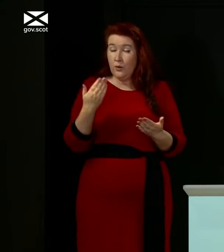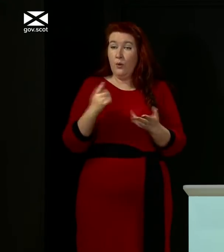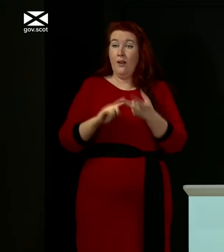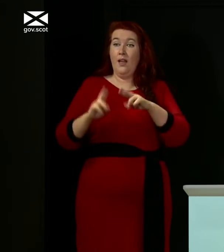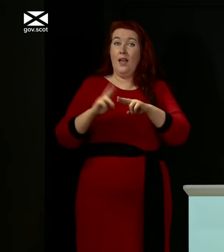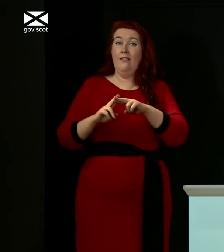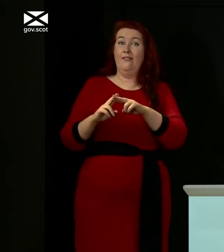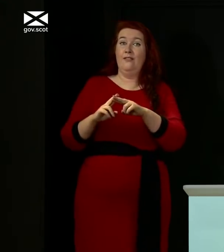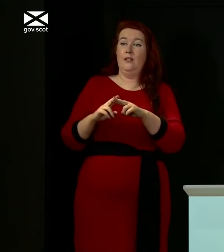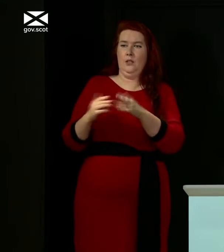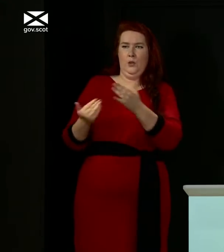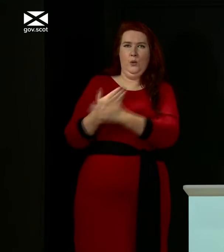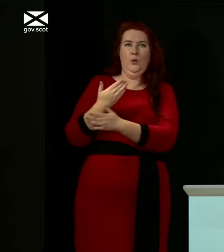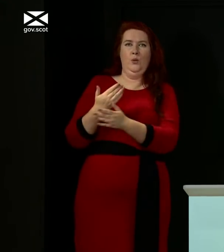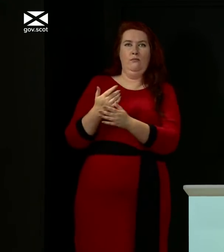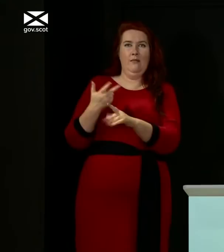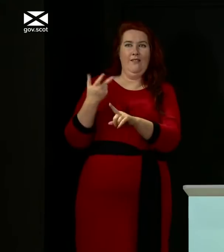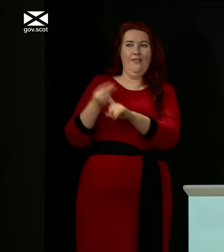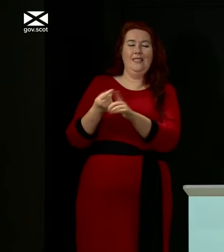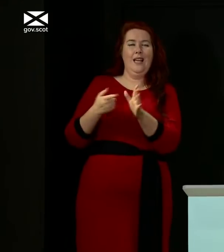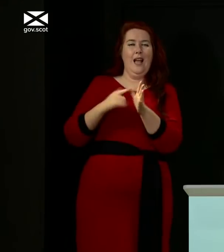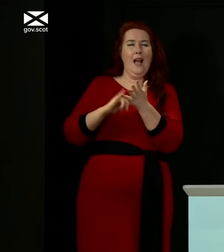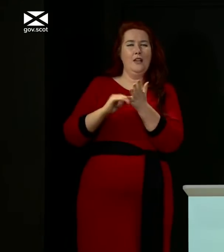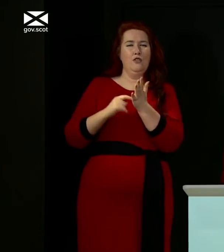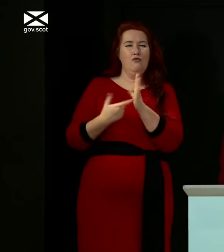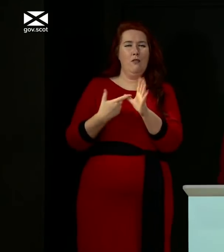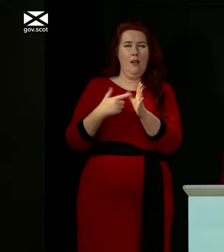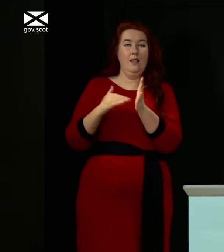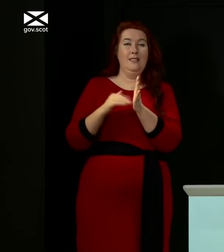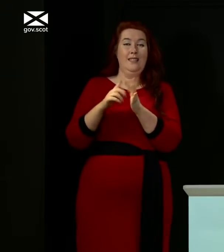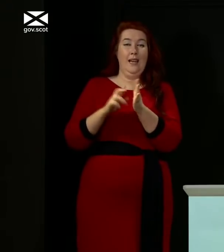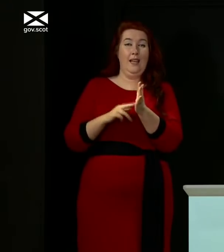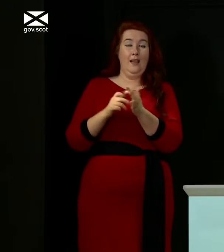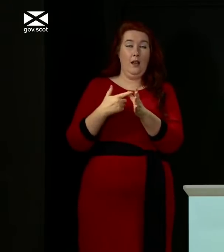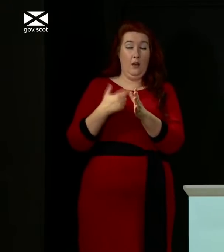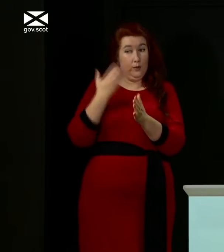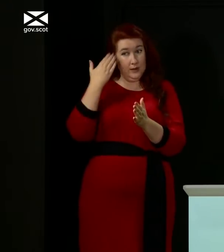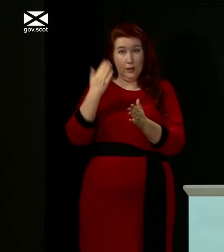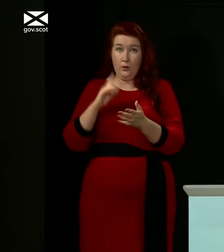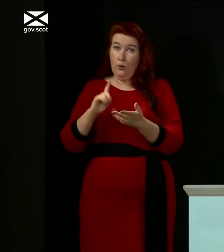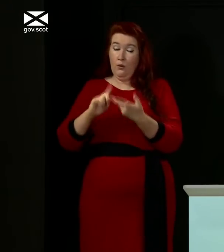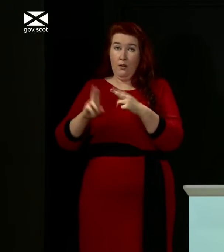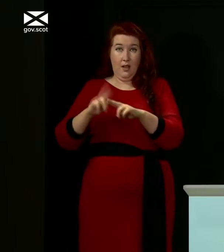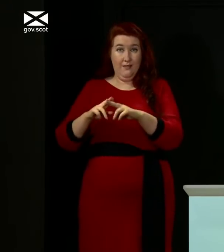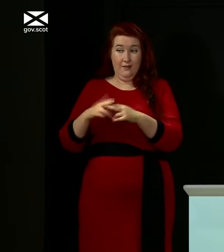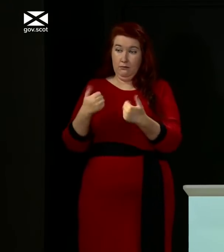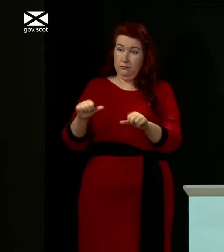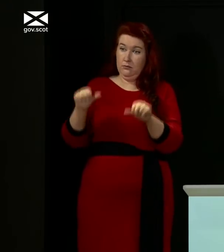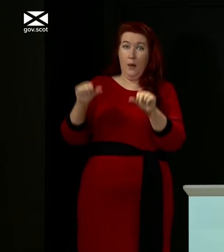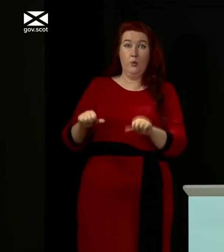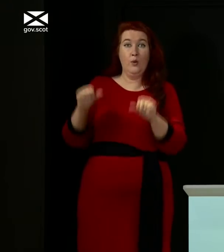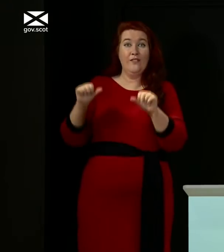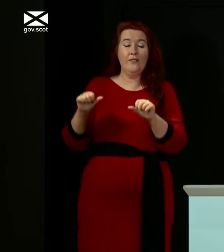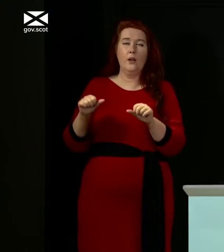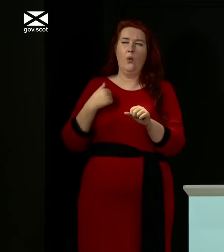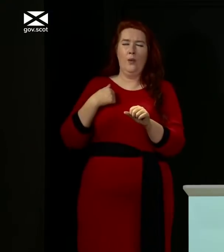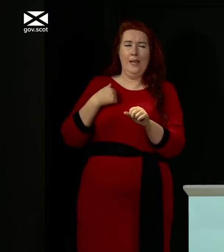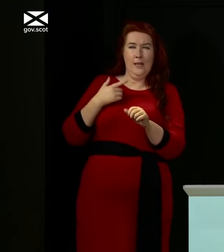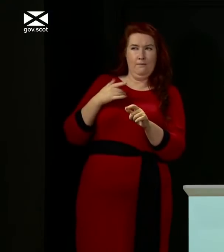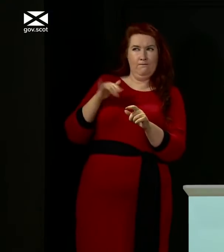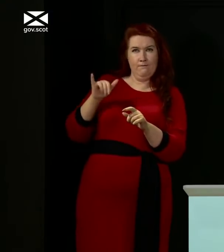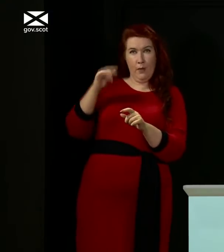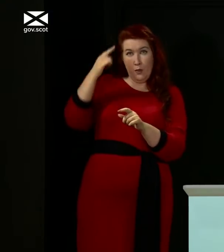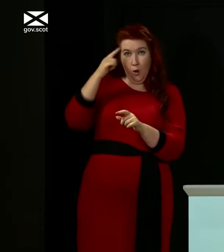AstraZeneca was going to be approved in the timescale it has been. We didn't know. We had assumptions about supplies, both